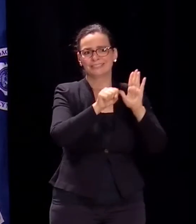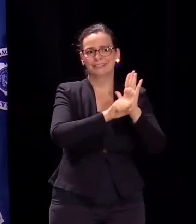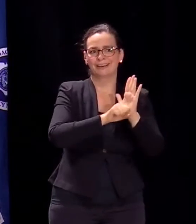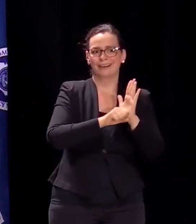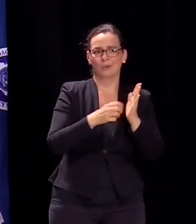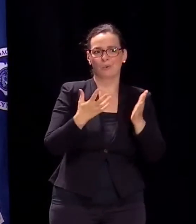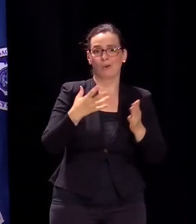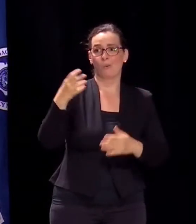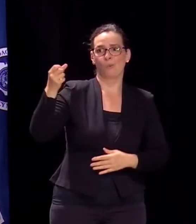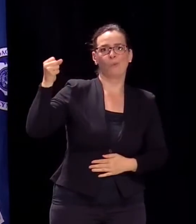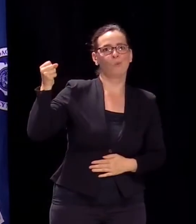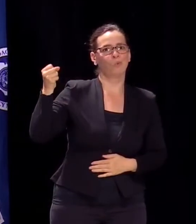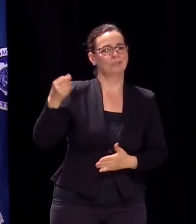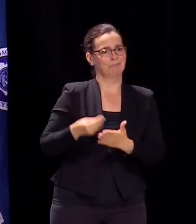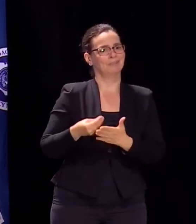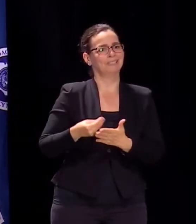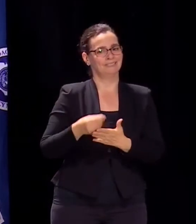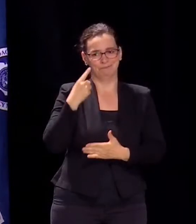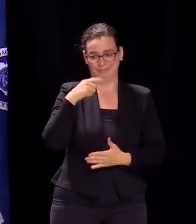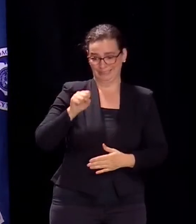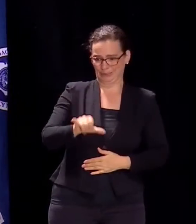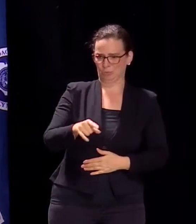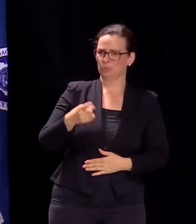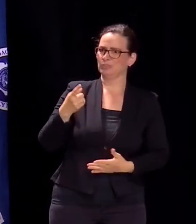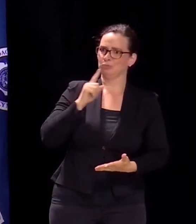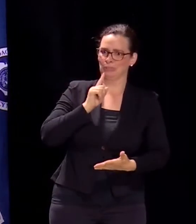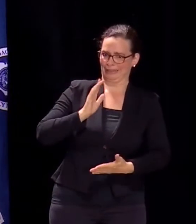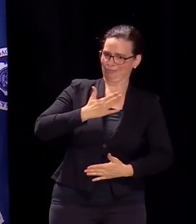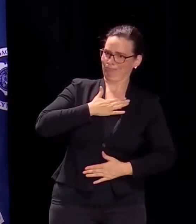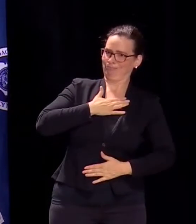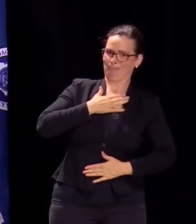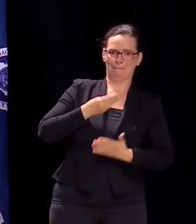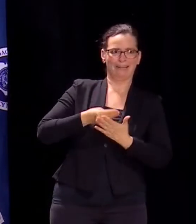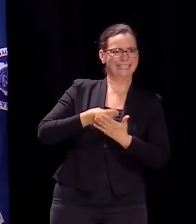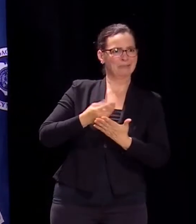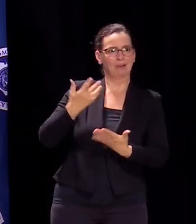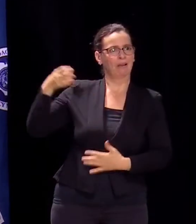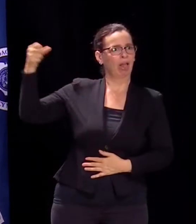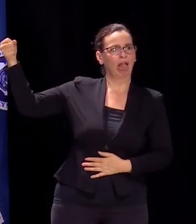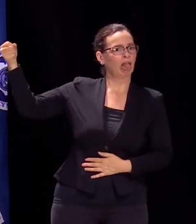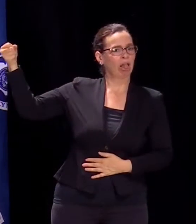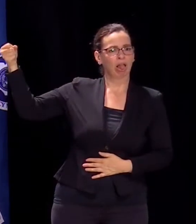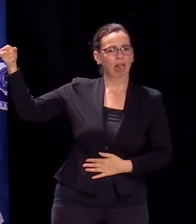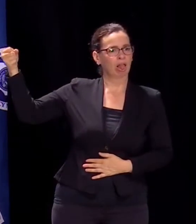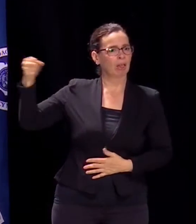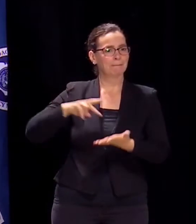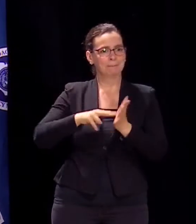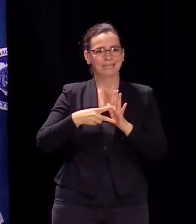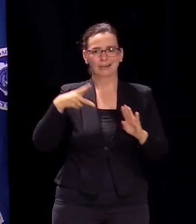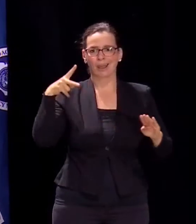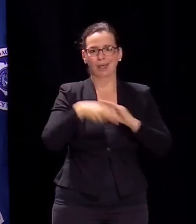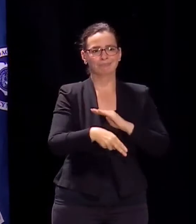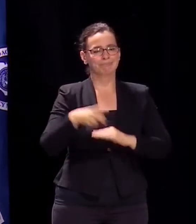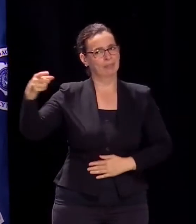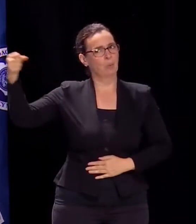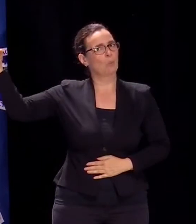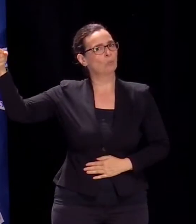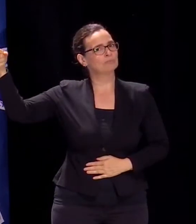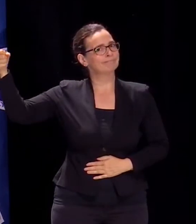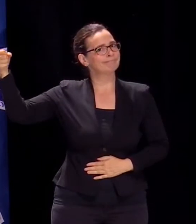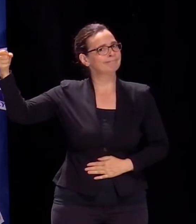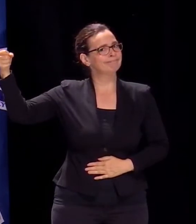aid of 20% last week. That didn't mean they got cut, but they were held. So we need to take that seriously.